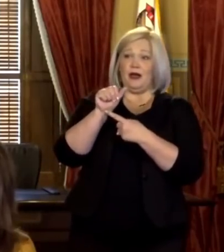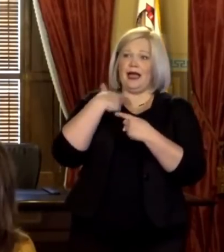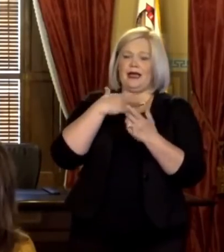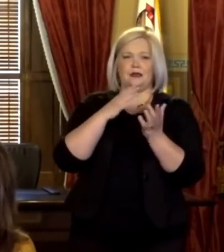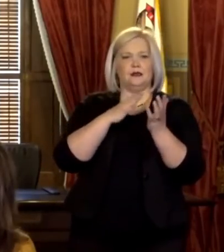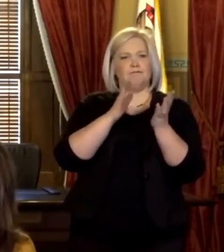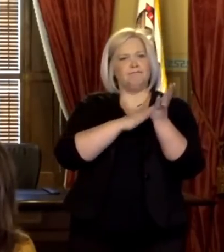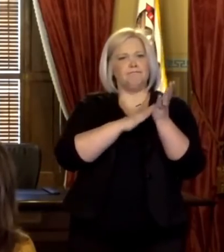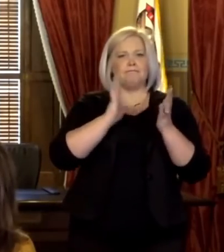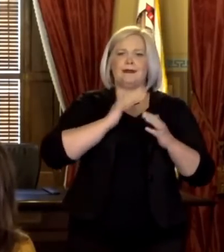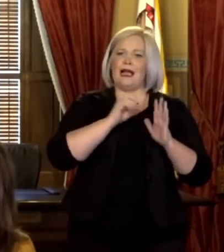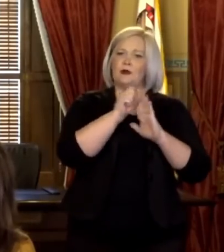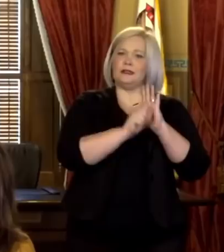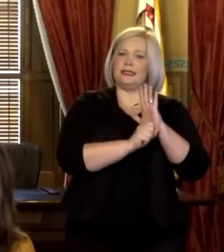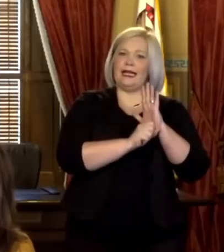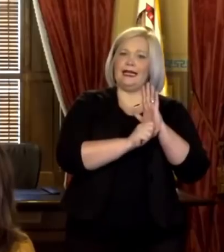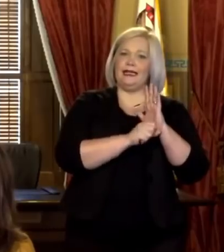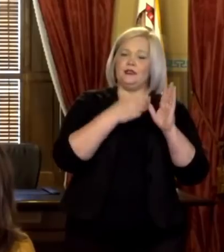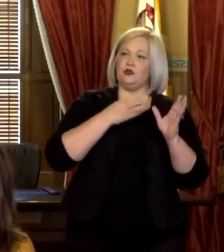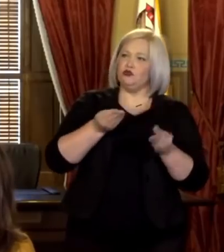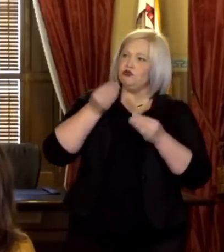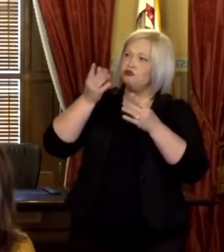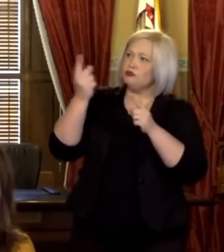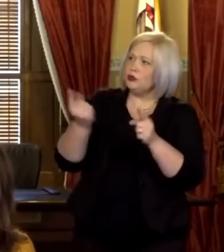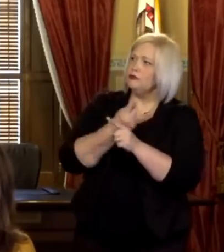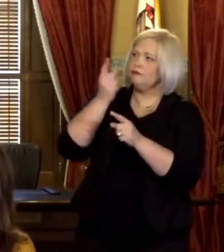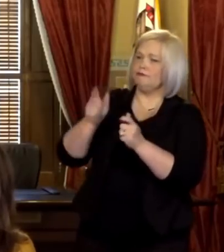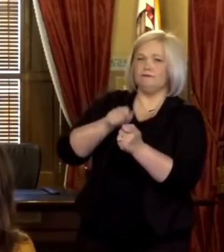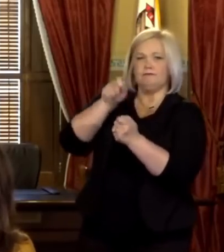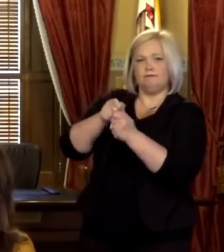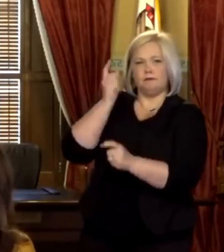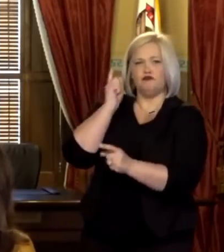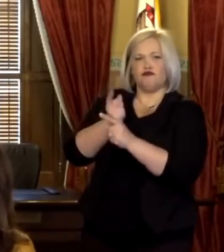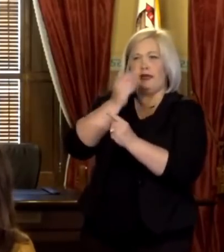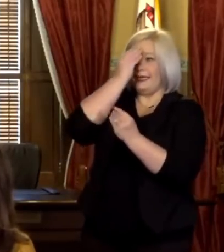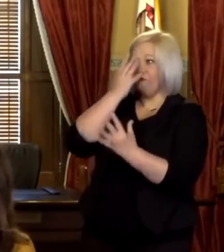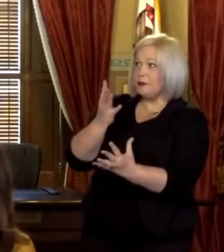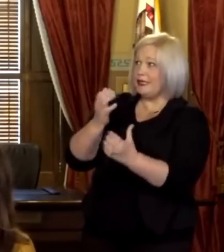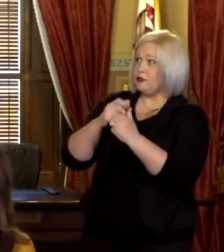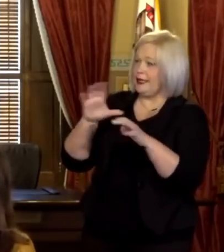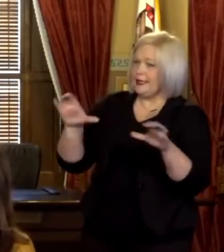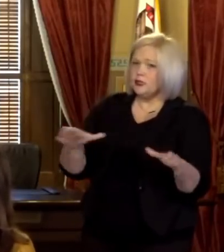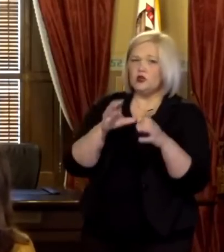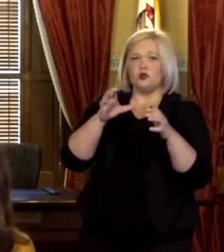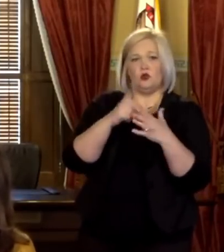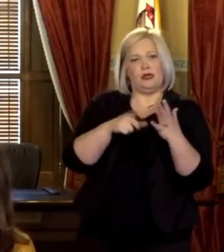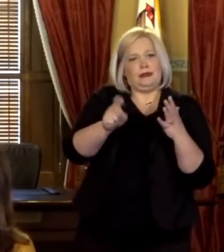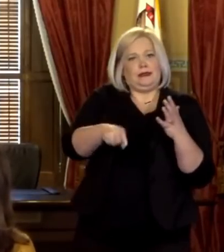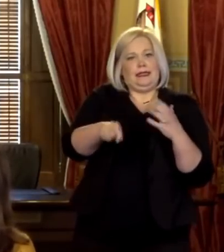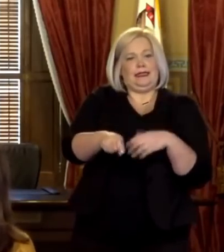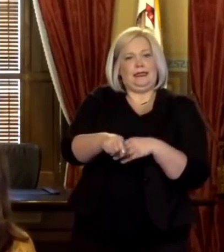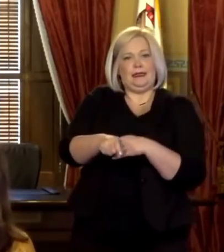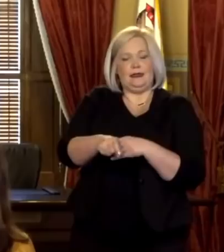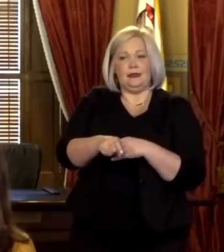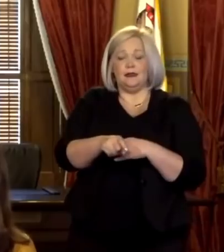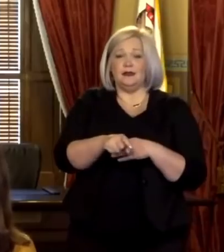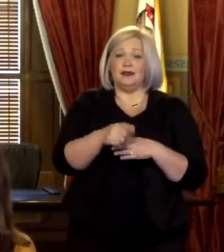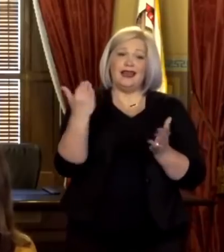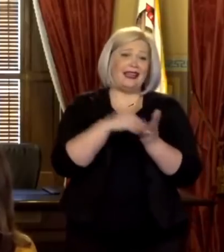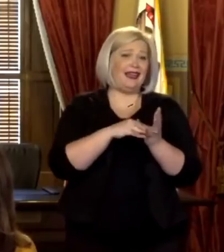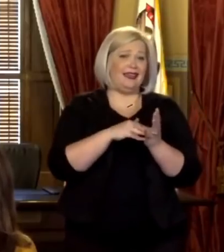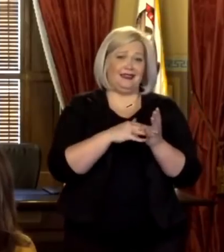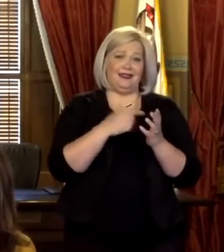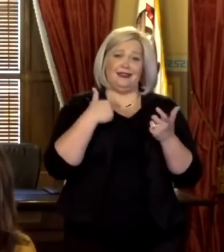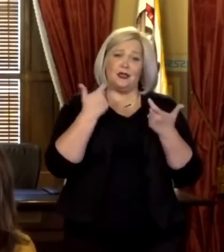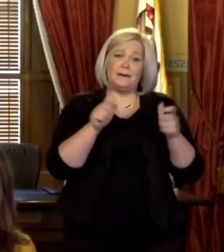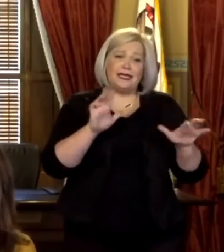other states so that they can make decisions. And so we're doing some things well. We've got incredible challenges. None of us has ever been in a